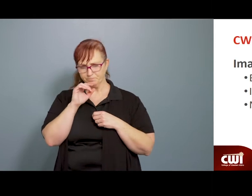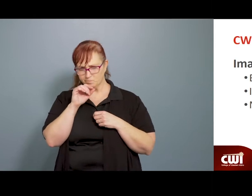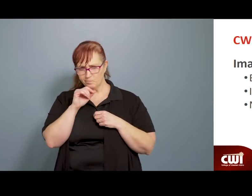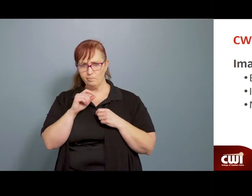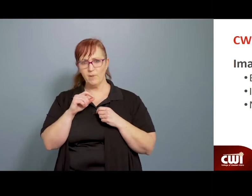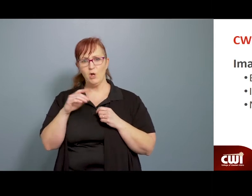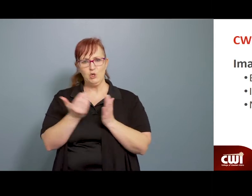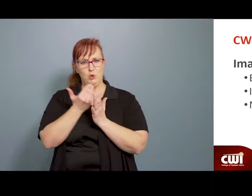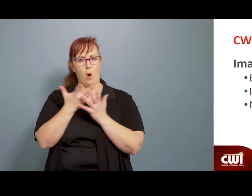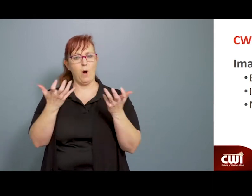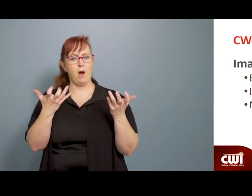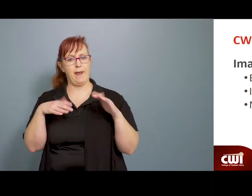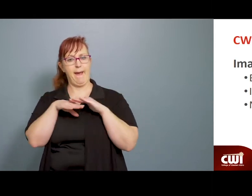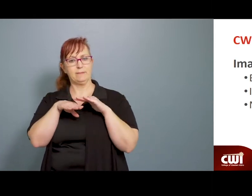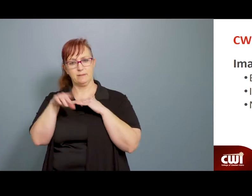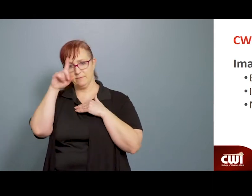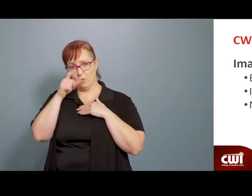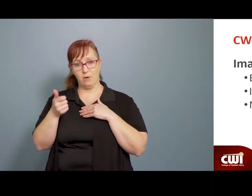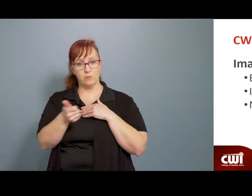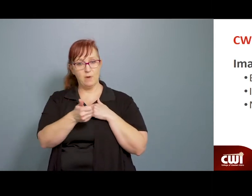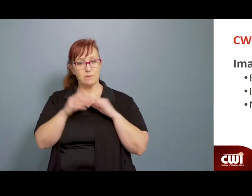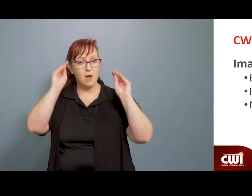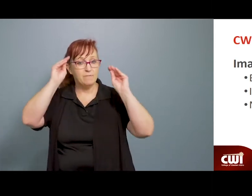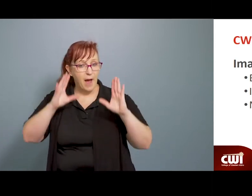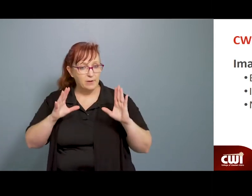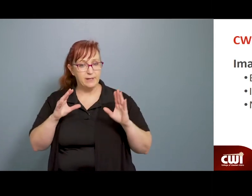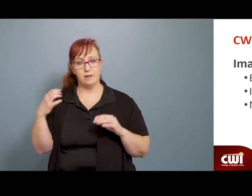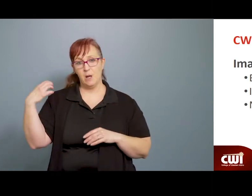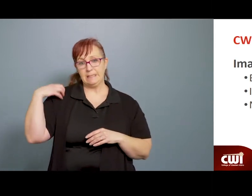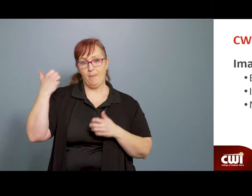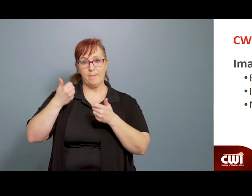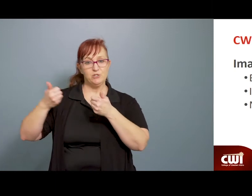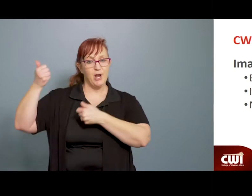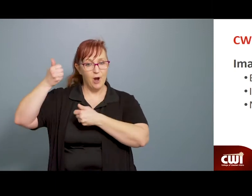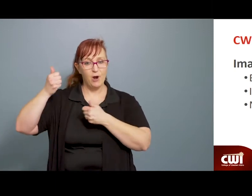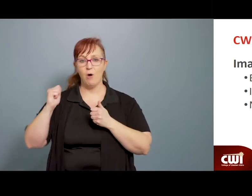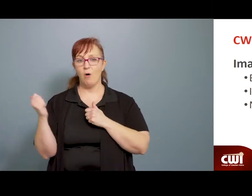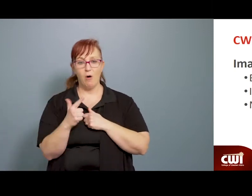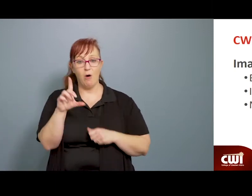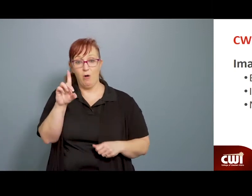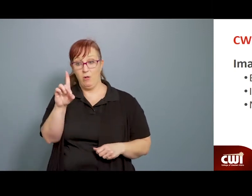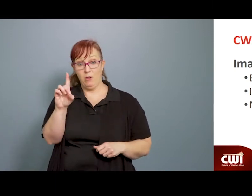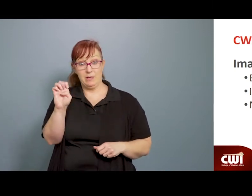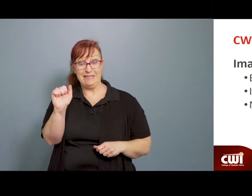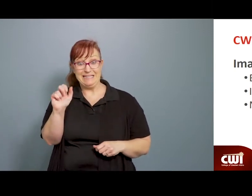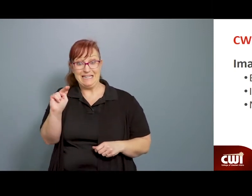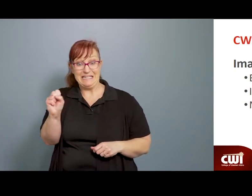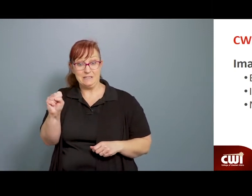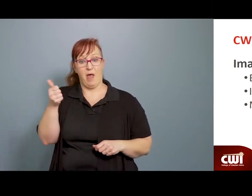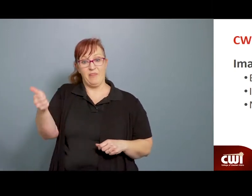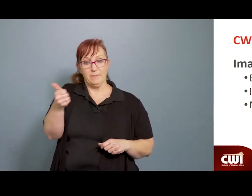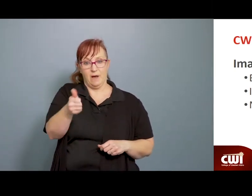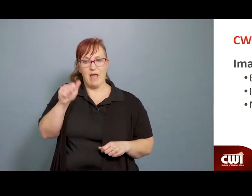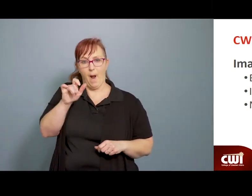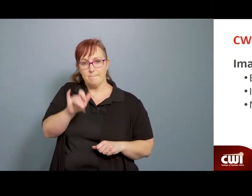really like access for faculty, department chairs, and all our deans, so that at your will, you can go in and you can